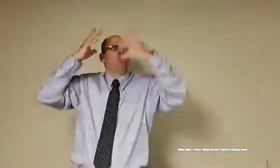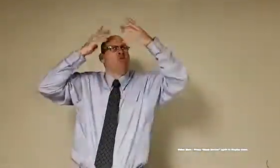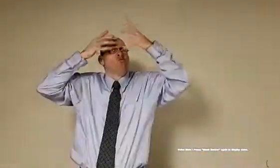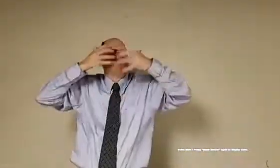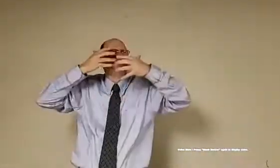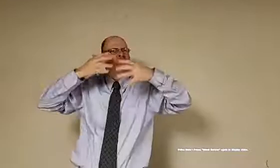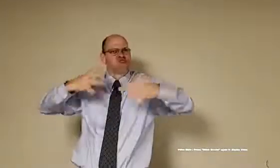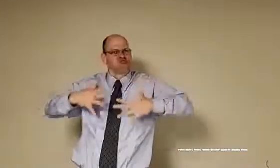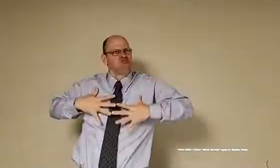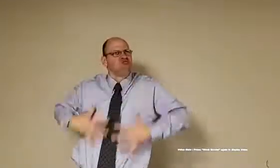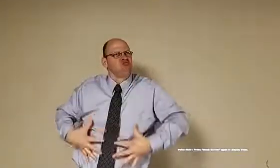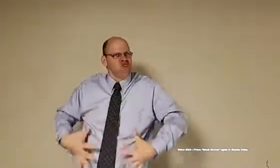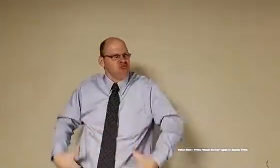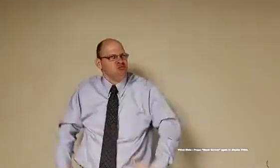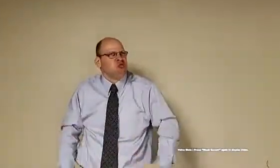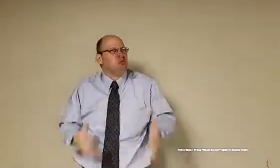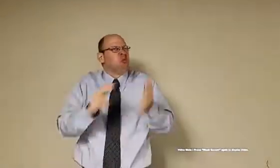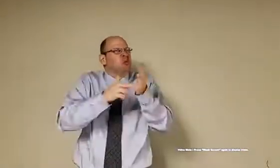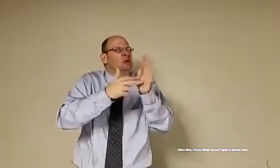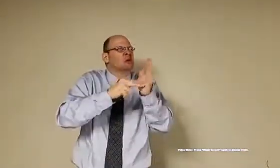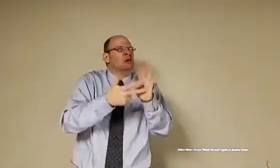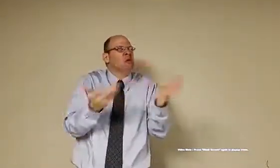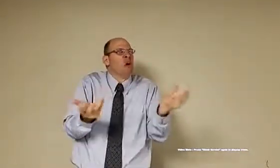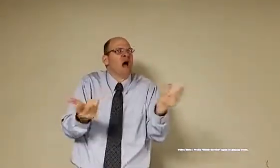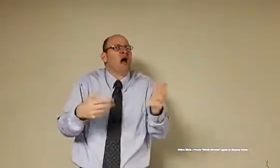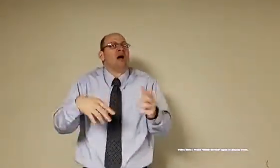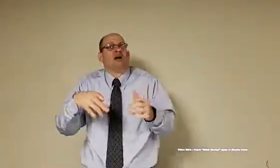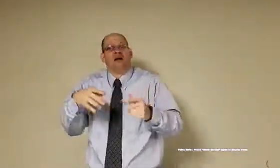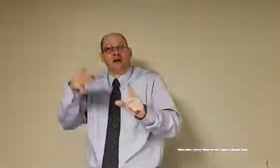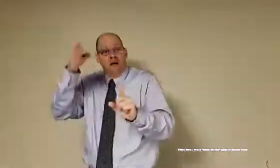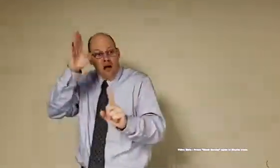What does that image mean in the Nebuchadnezzar's dream?